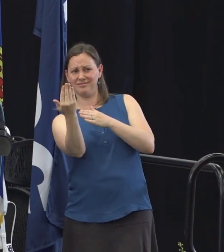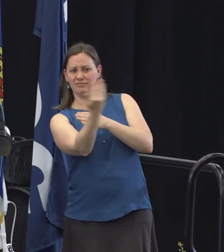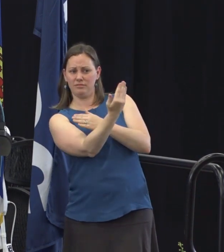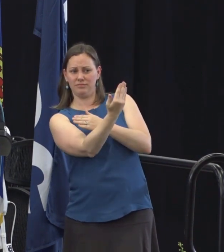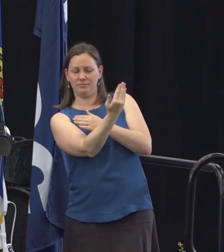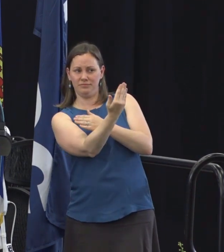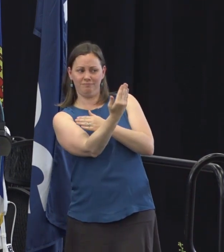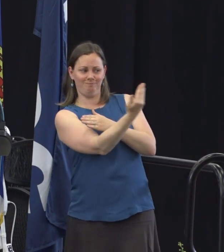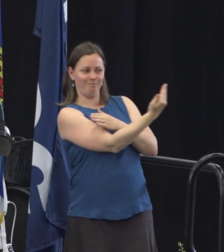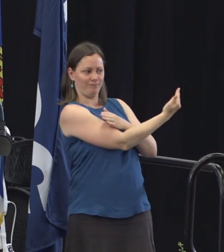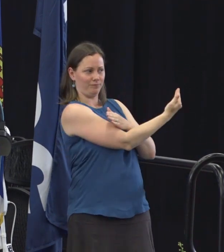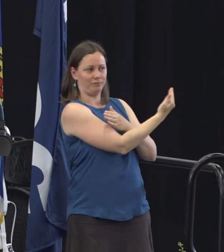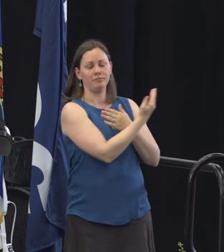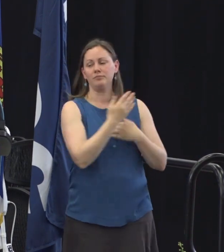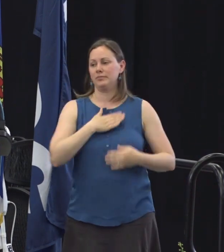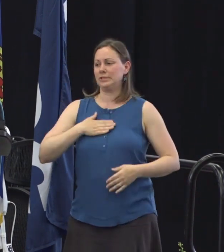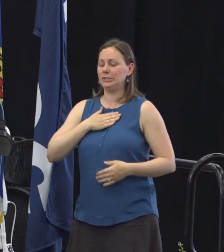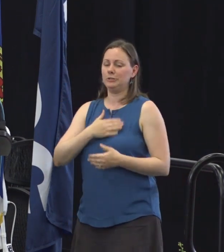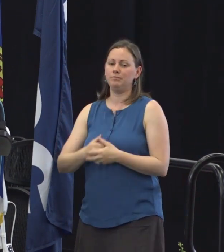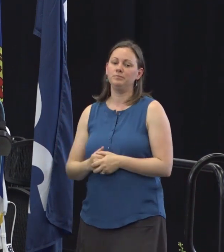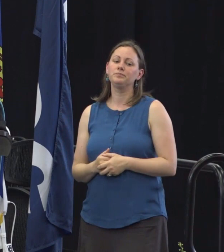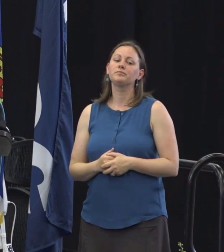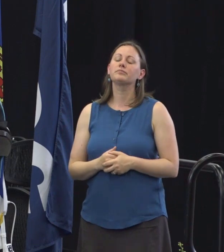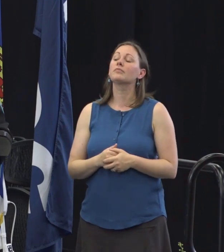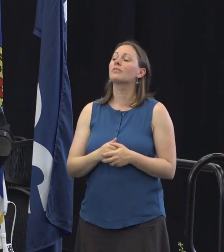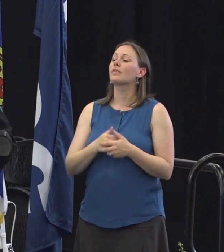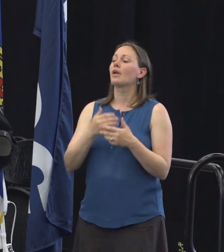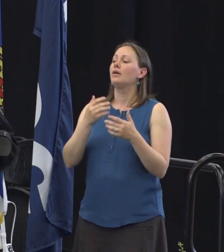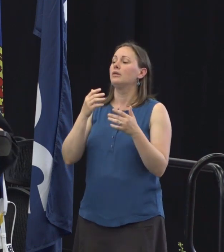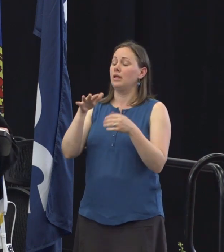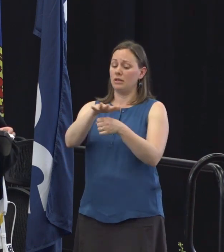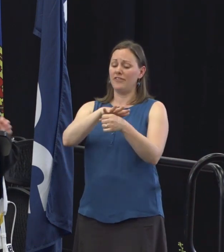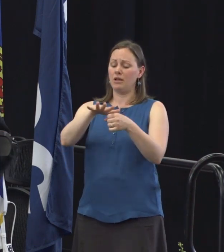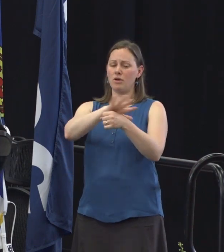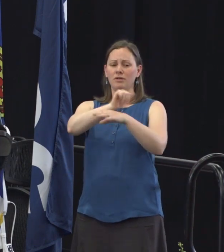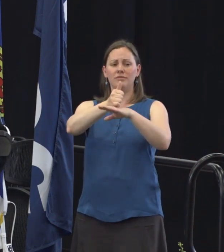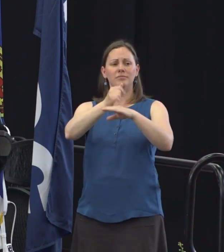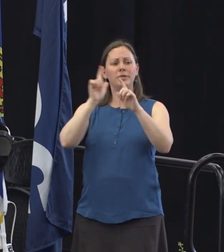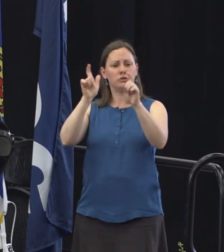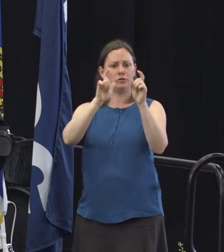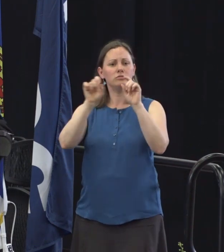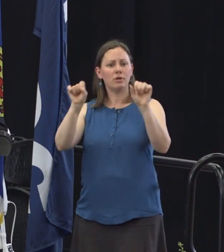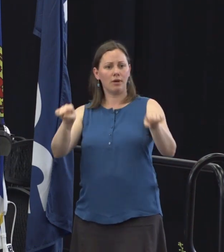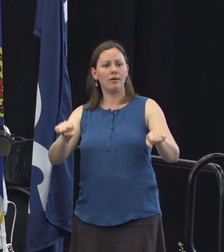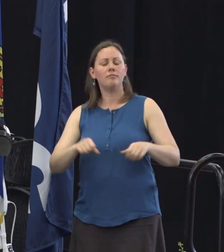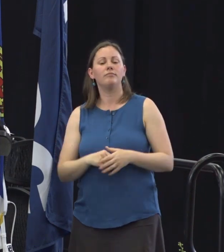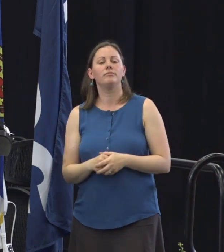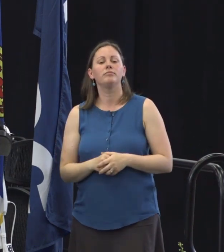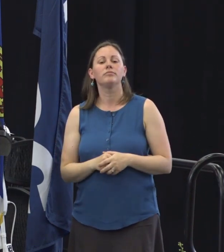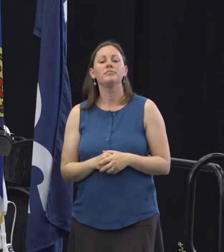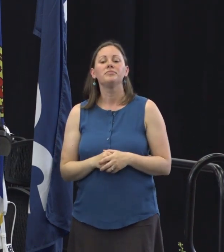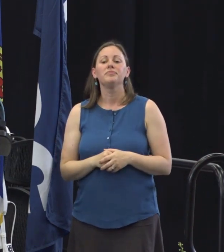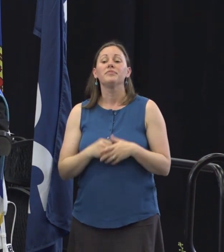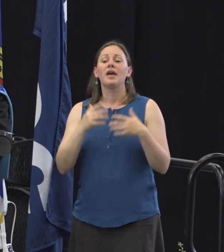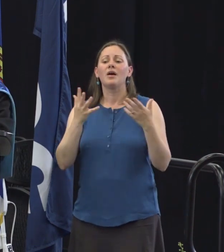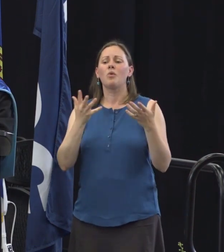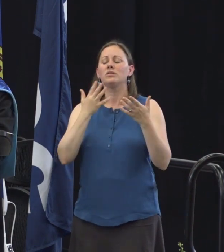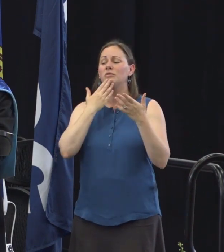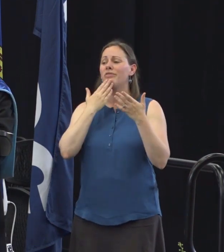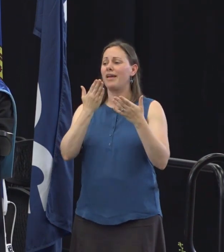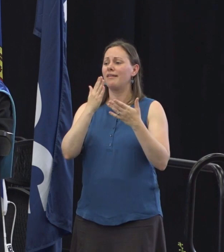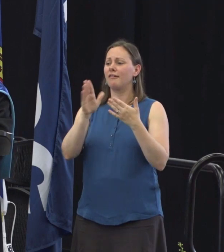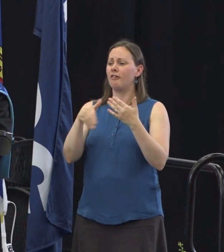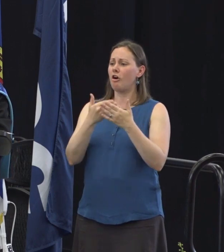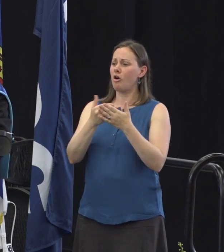as you exit. There is an area for photos, and I also want to extend a special thank you for all the